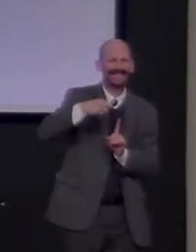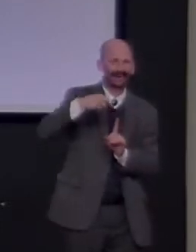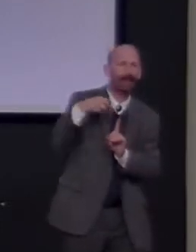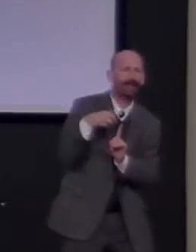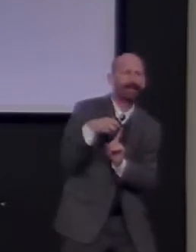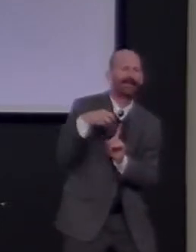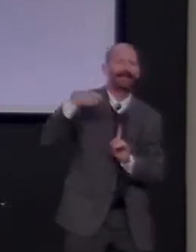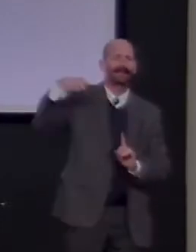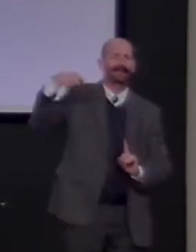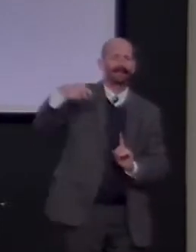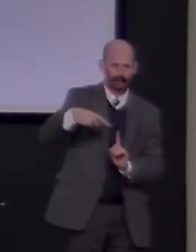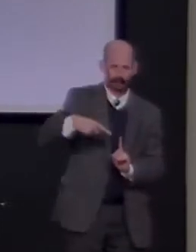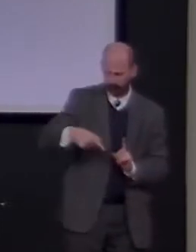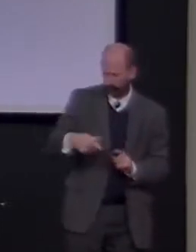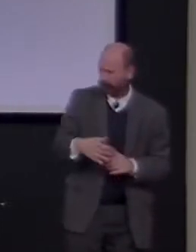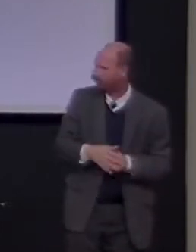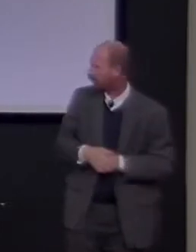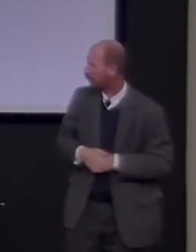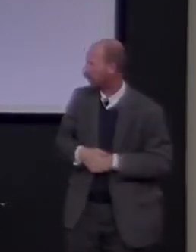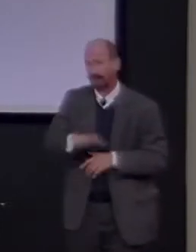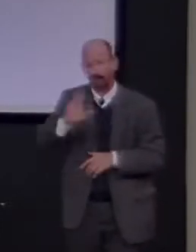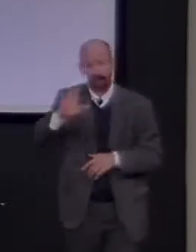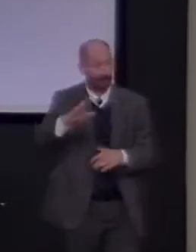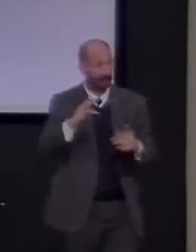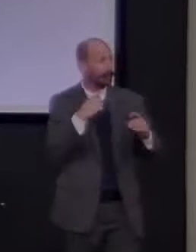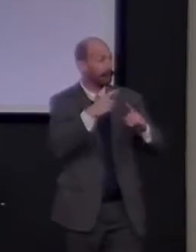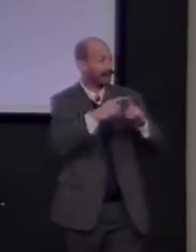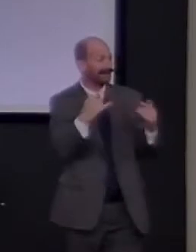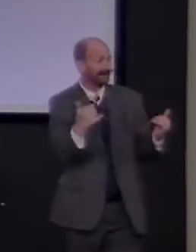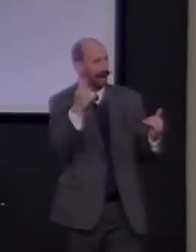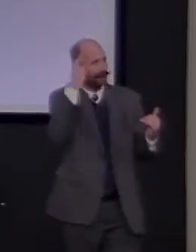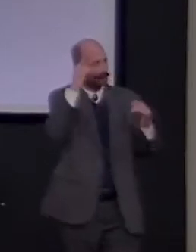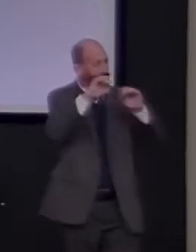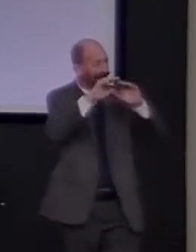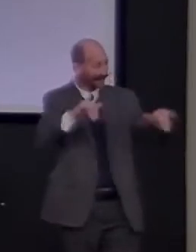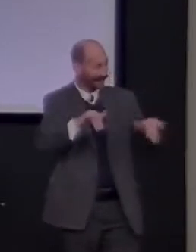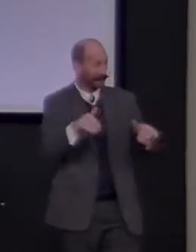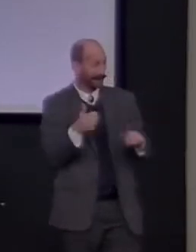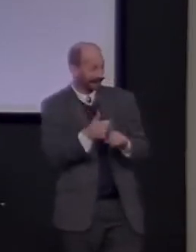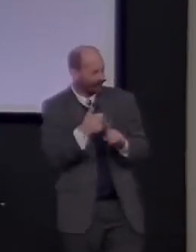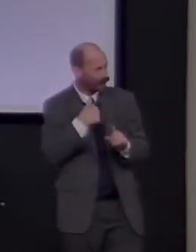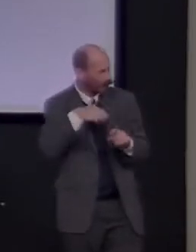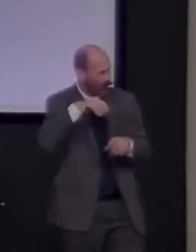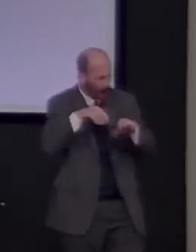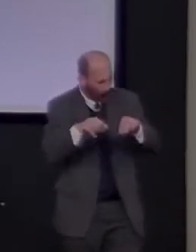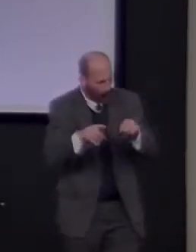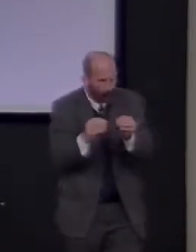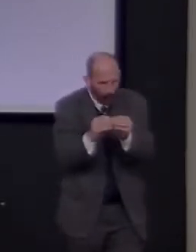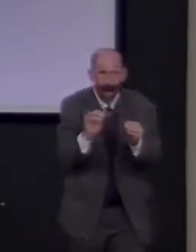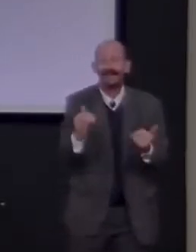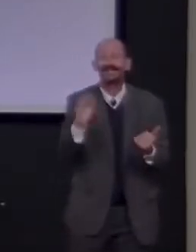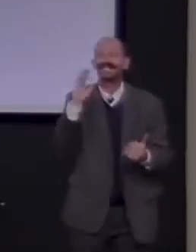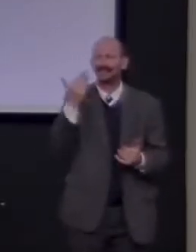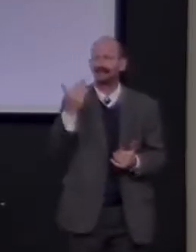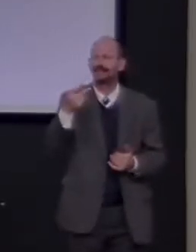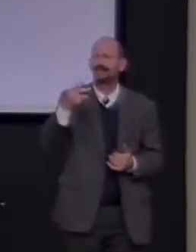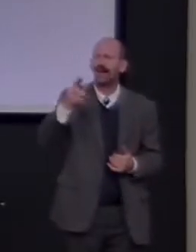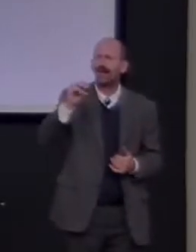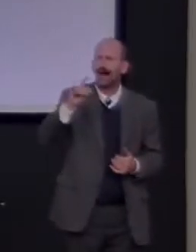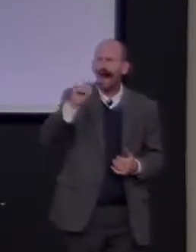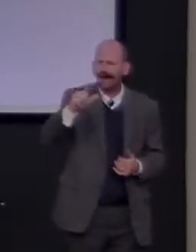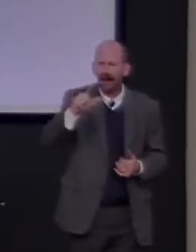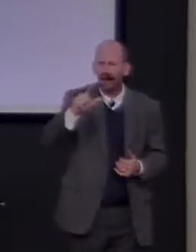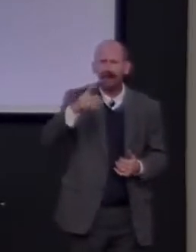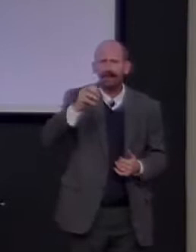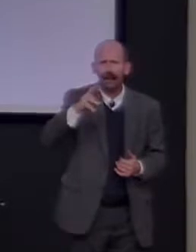it. And we know something about the brain system, and we think that the parietal cortex, particularly in the right hemisphere,